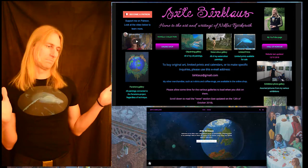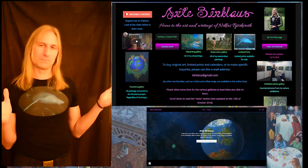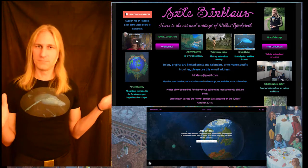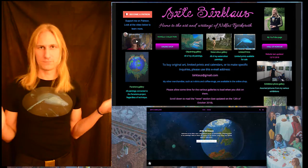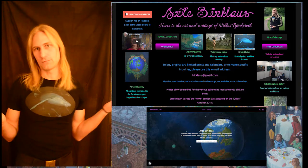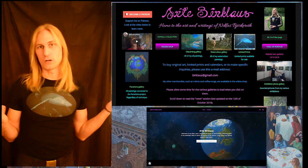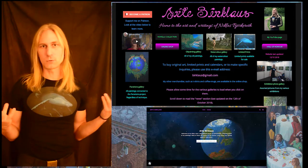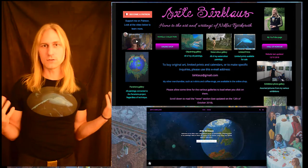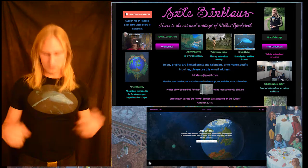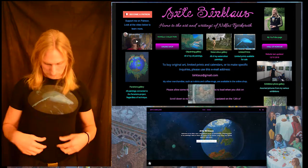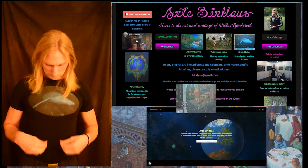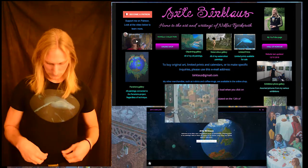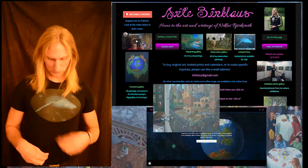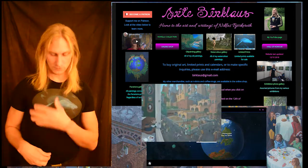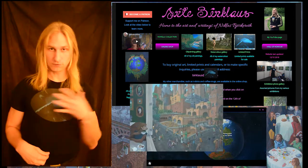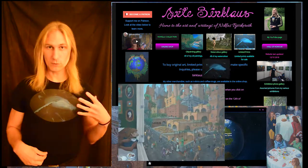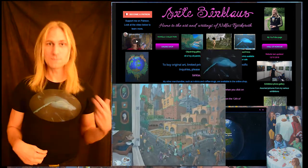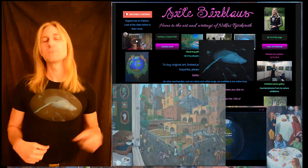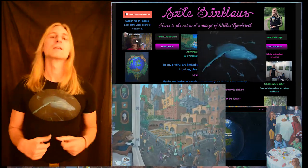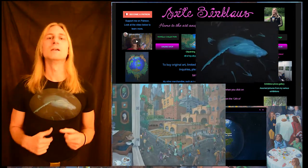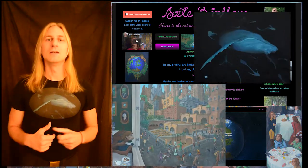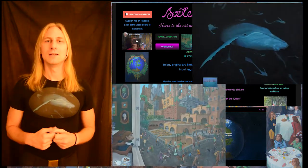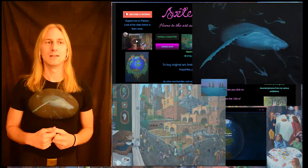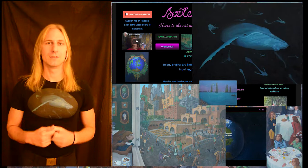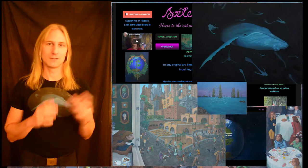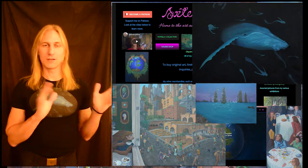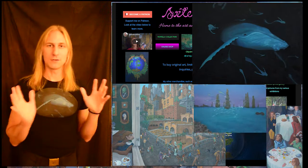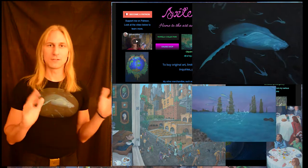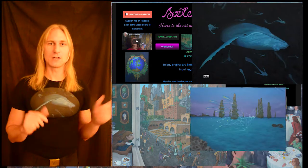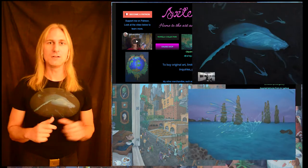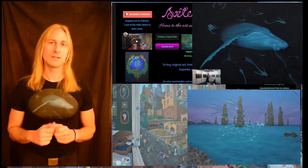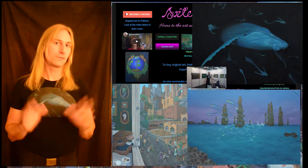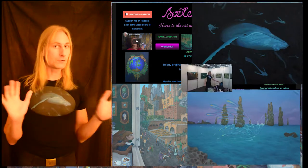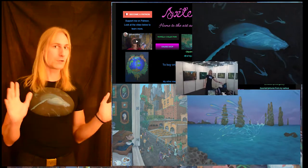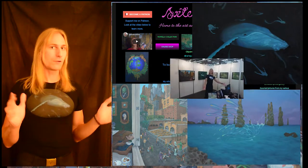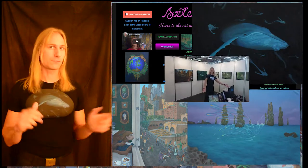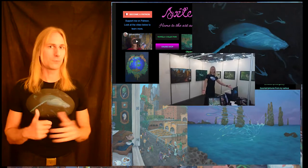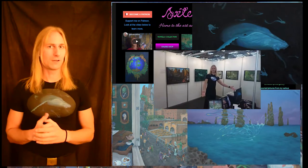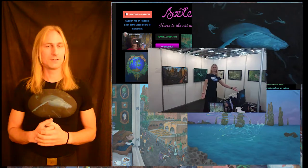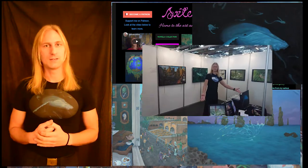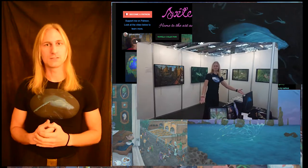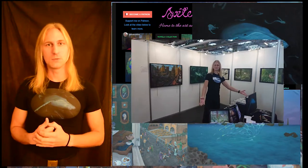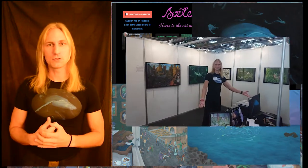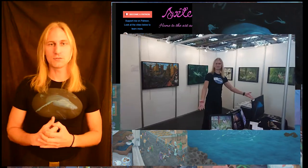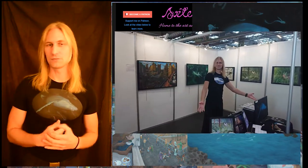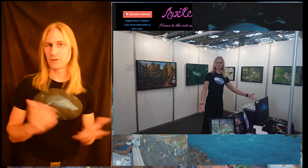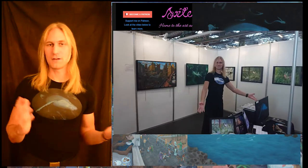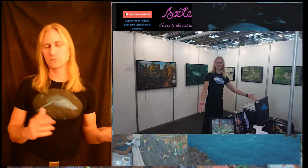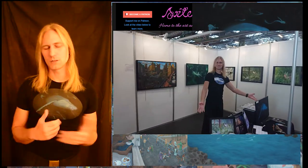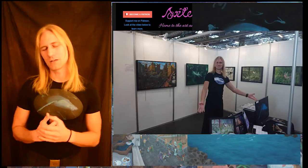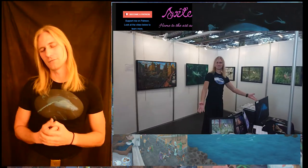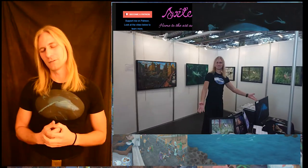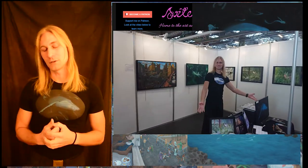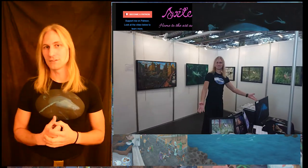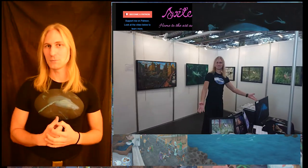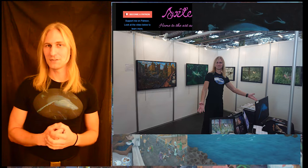see artworks such as this one in the various galleries, and photographs from exhibitions and fairs